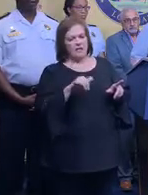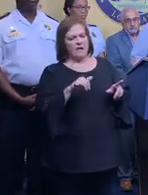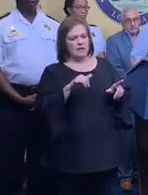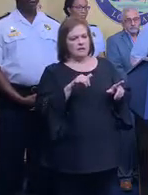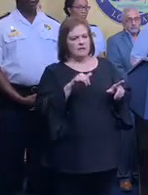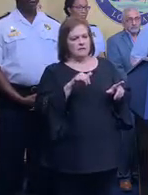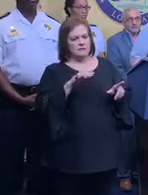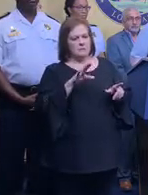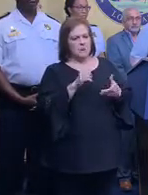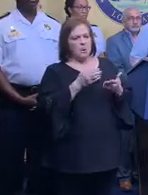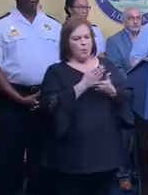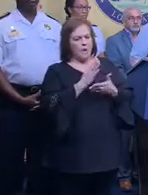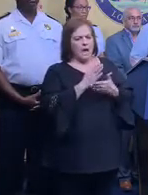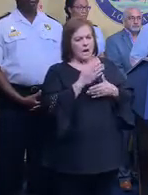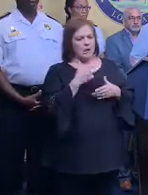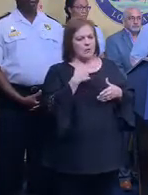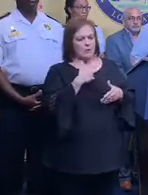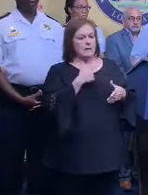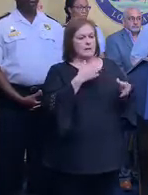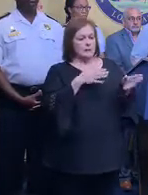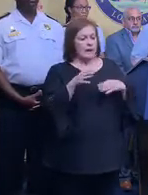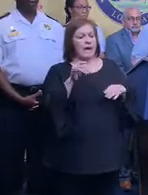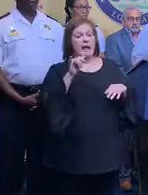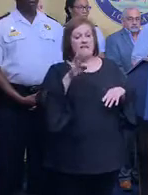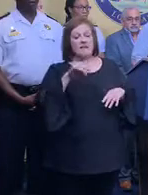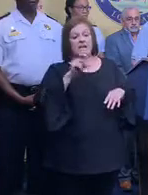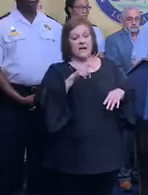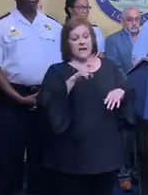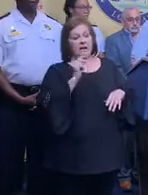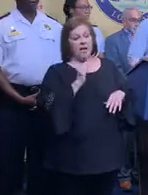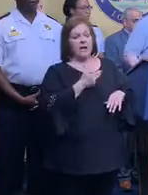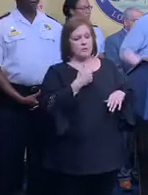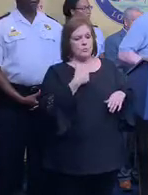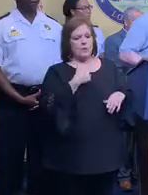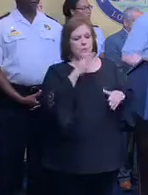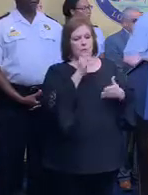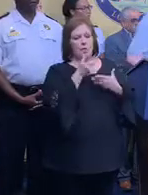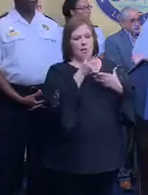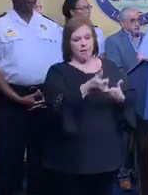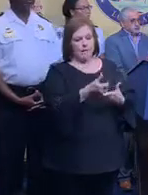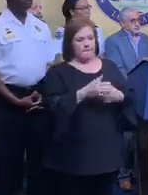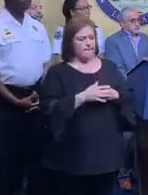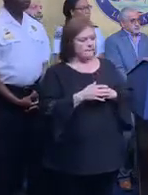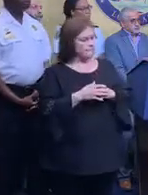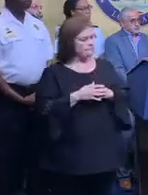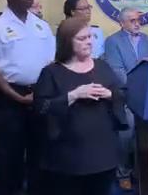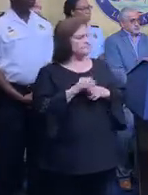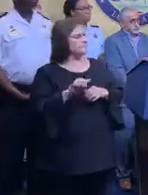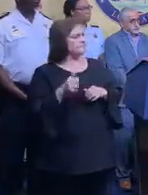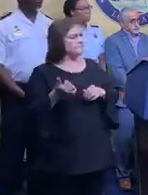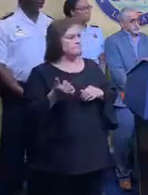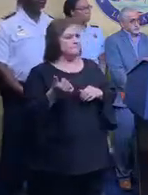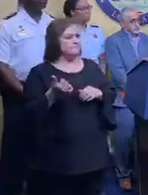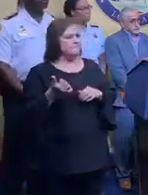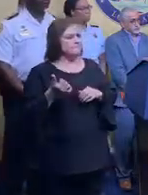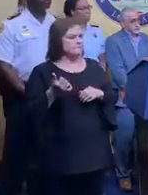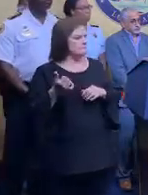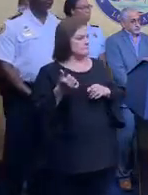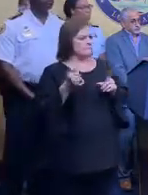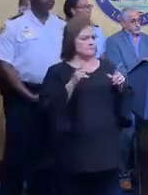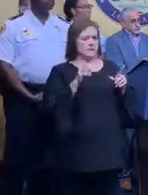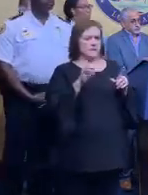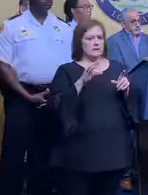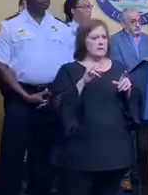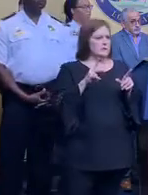and we're prepared to assist them as well if needed. Thank you, Derek. Is there anyone else?